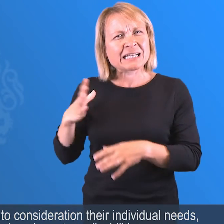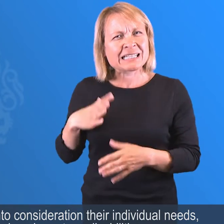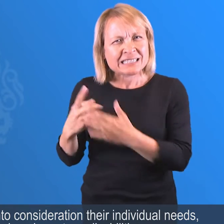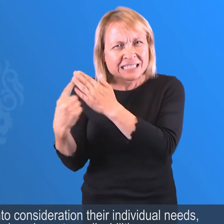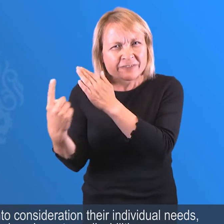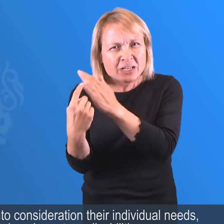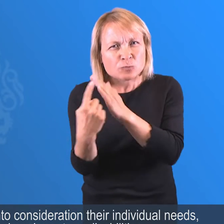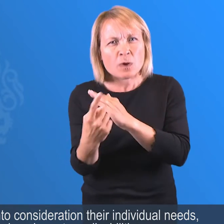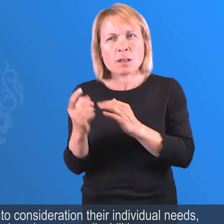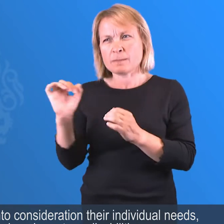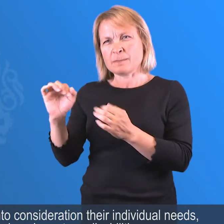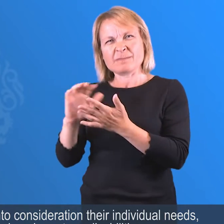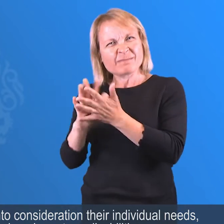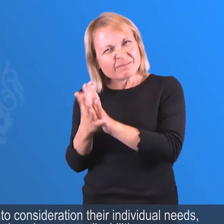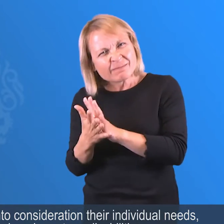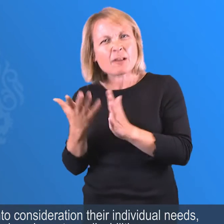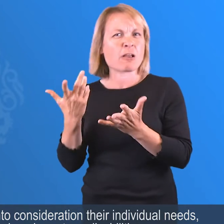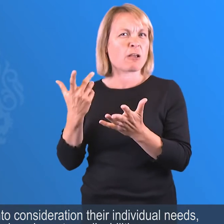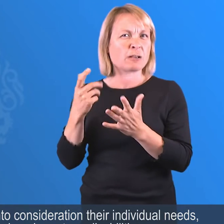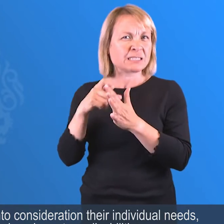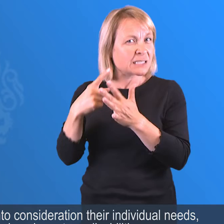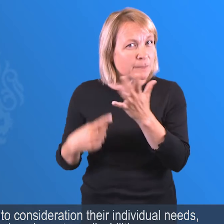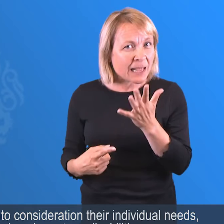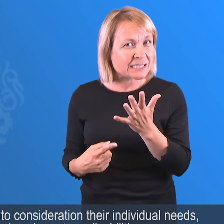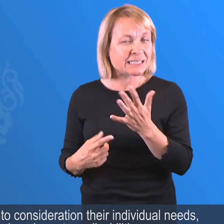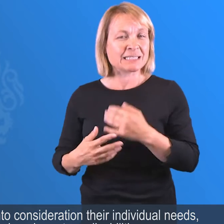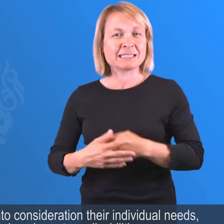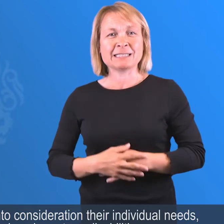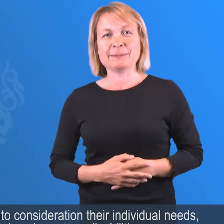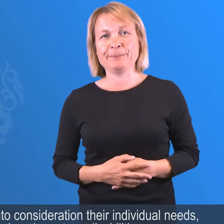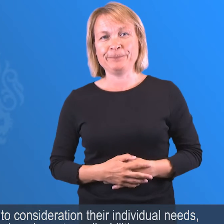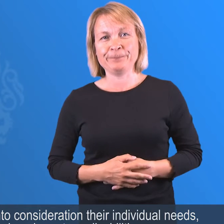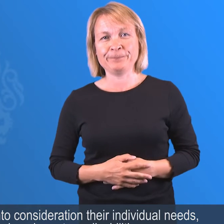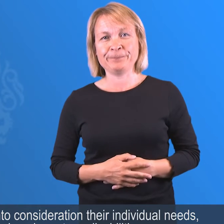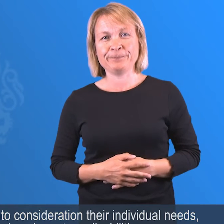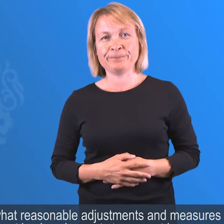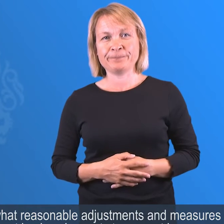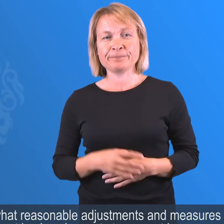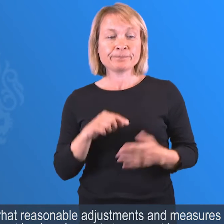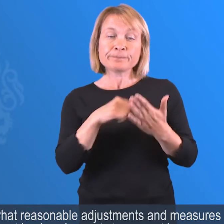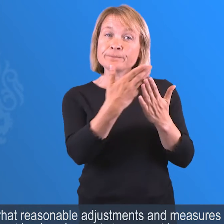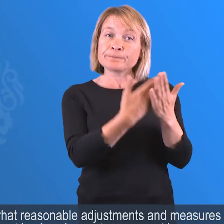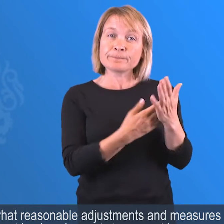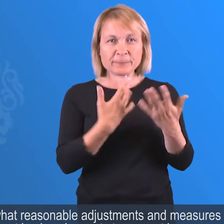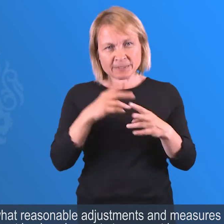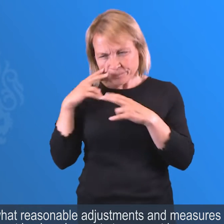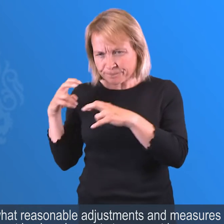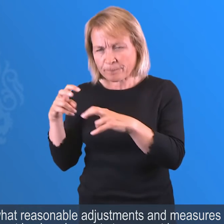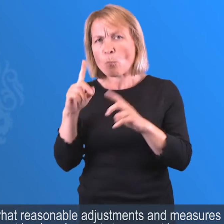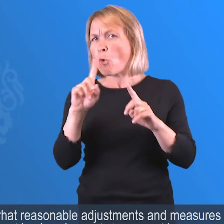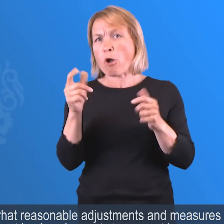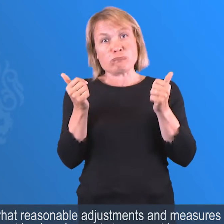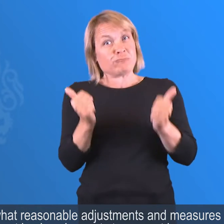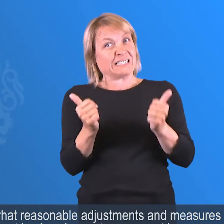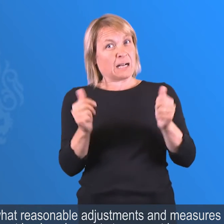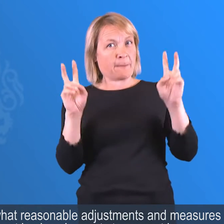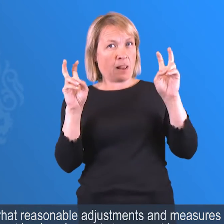taking into consideration their individual needs, impairments, or disabilities. It explores what